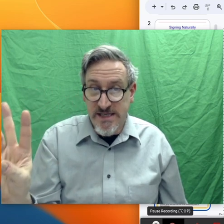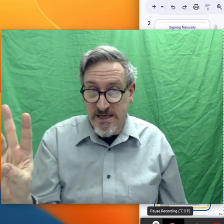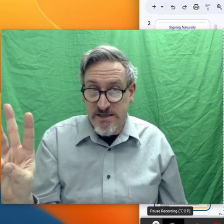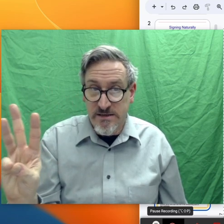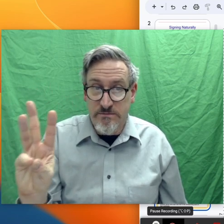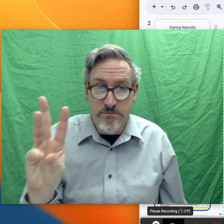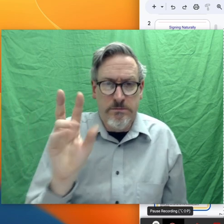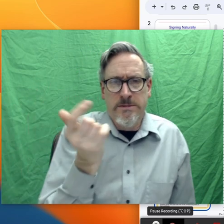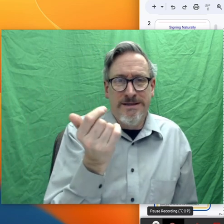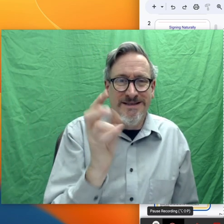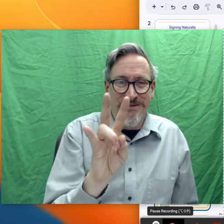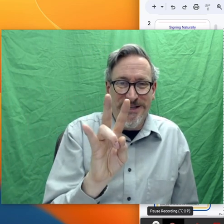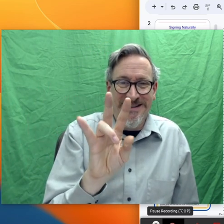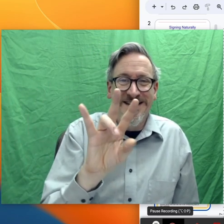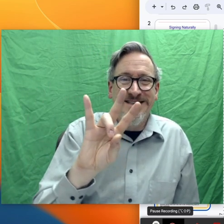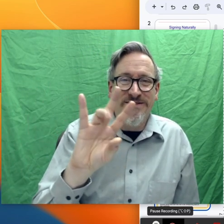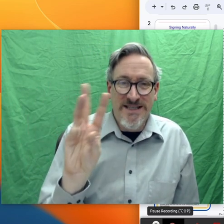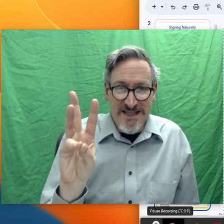1776,